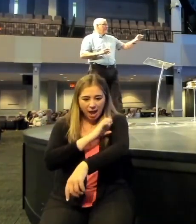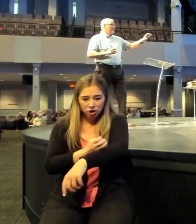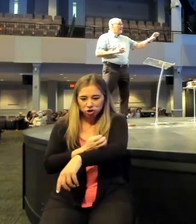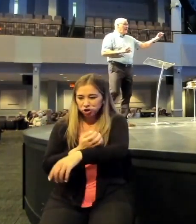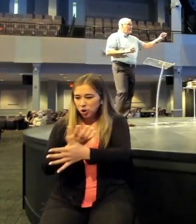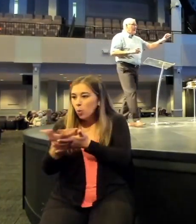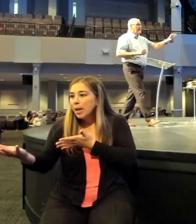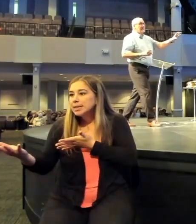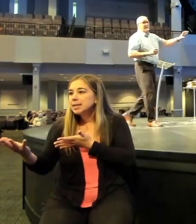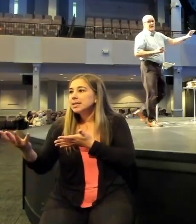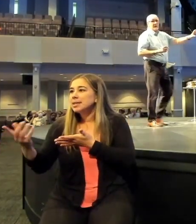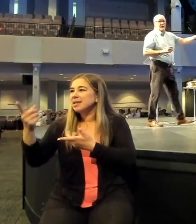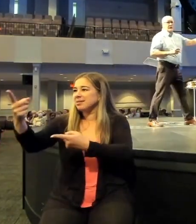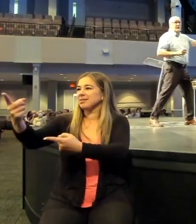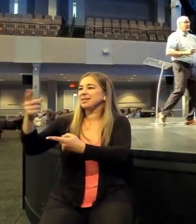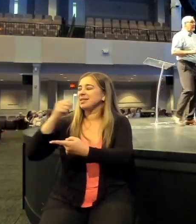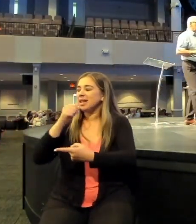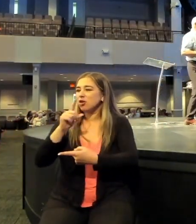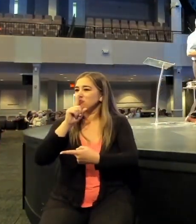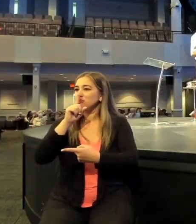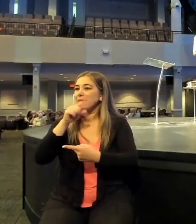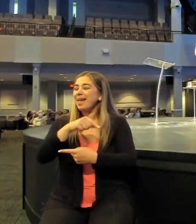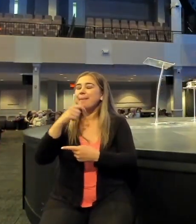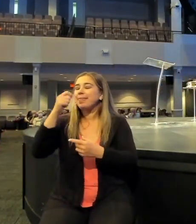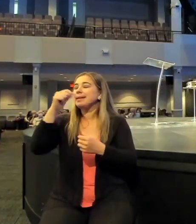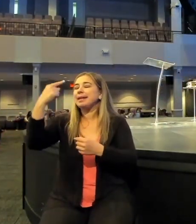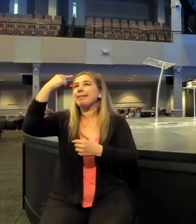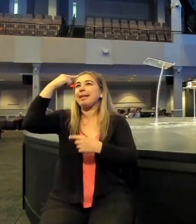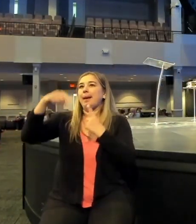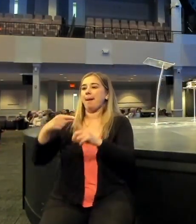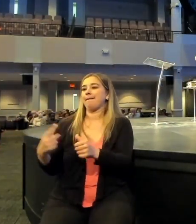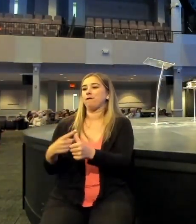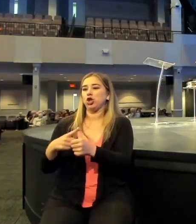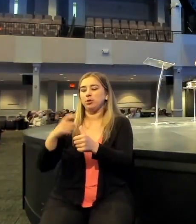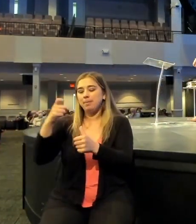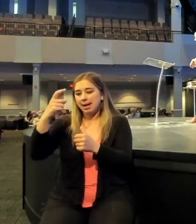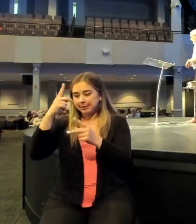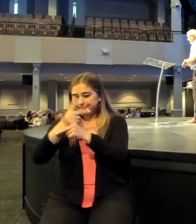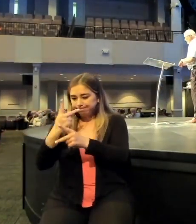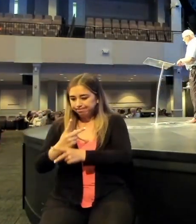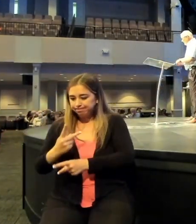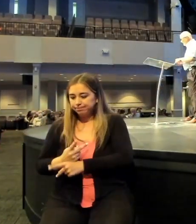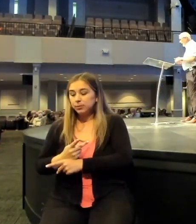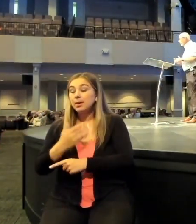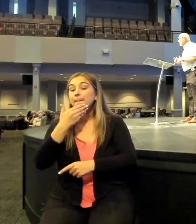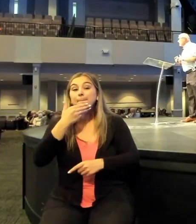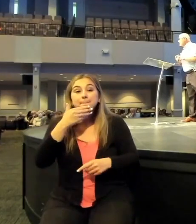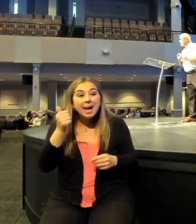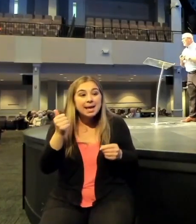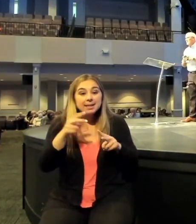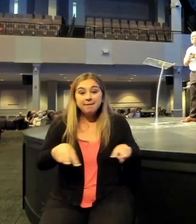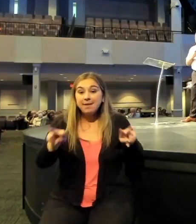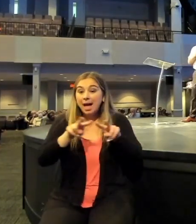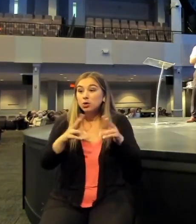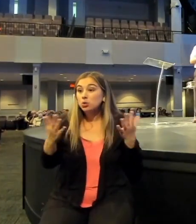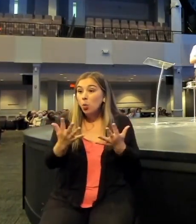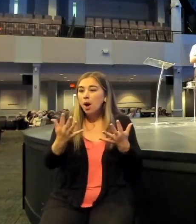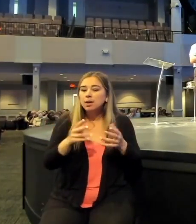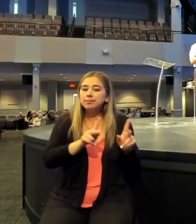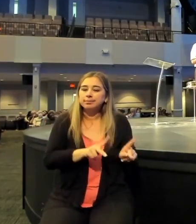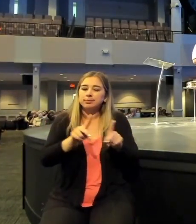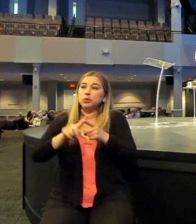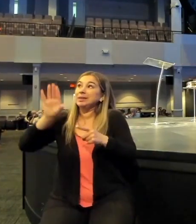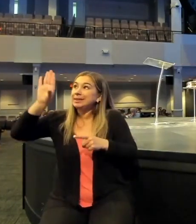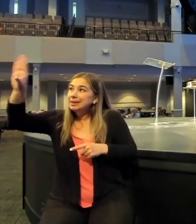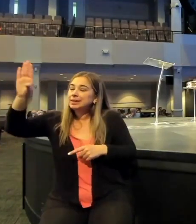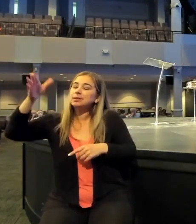in something that they didn't carefully think about. The best values in life are the values related to God and